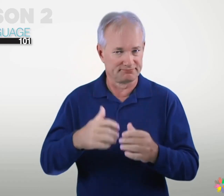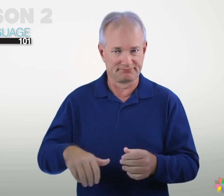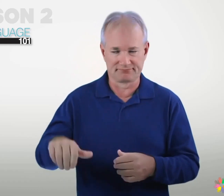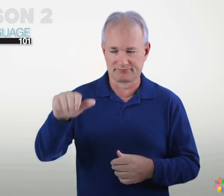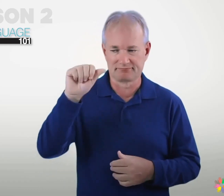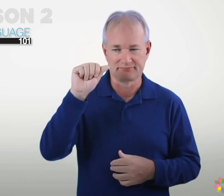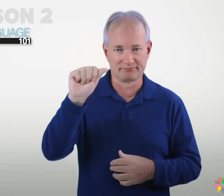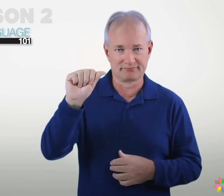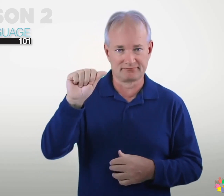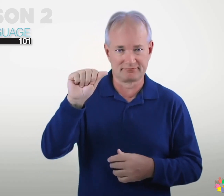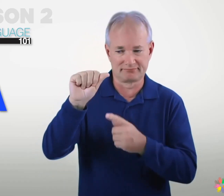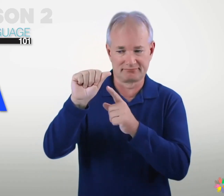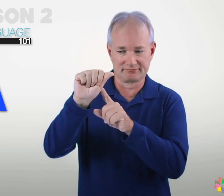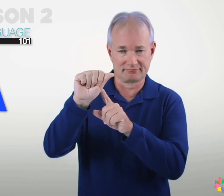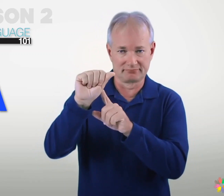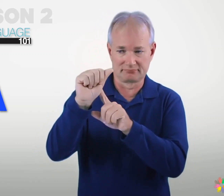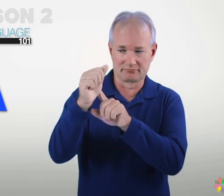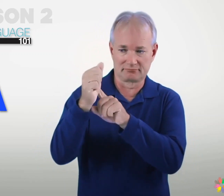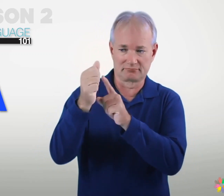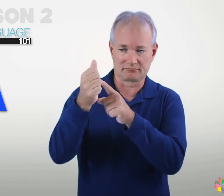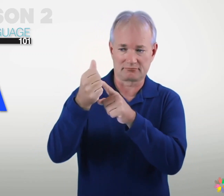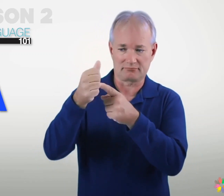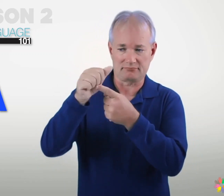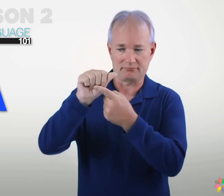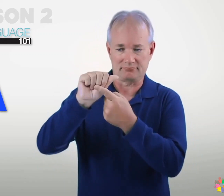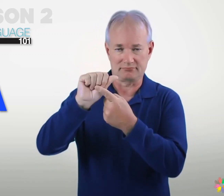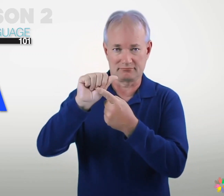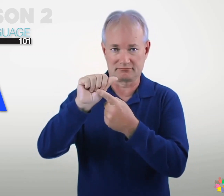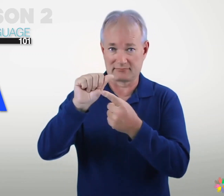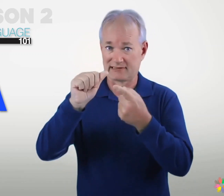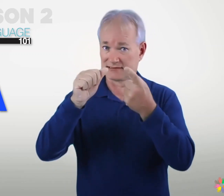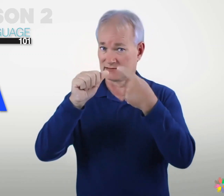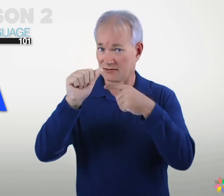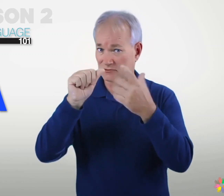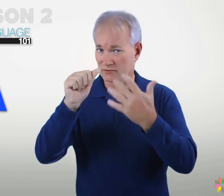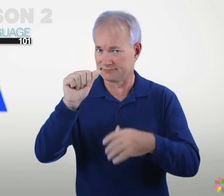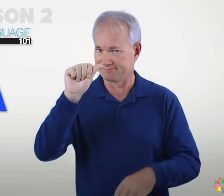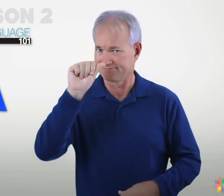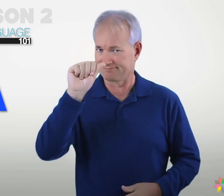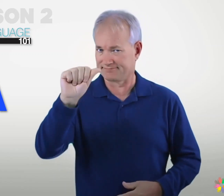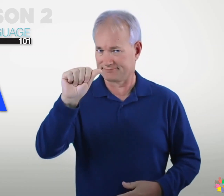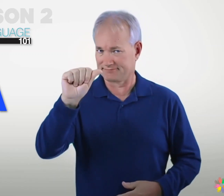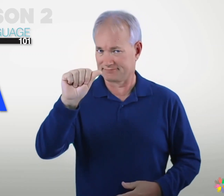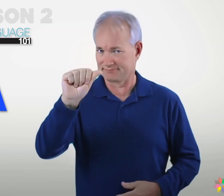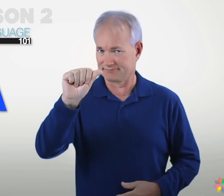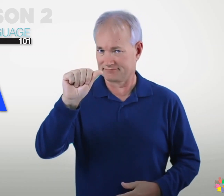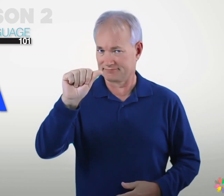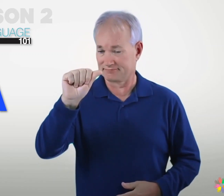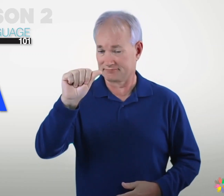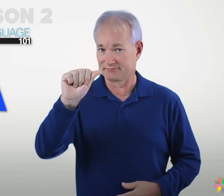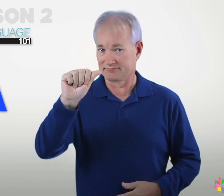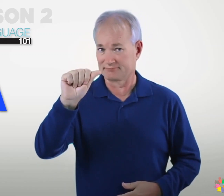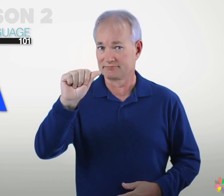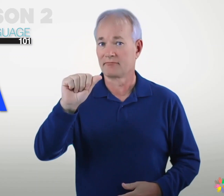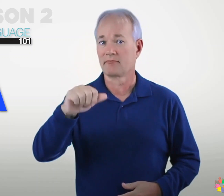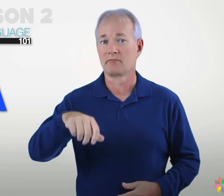it. So let's get started. A. Notice the hand shape?